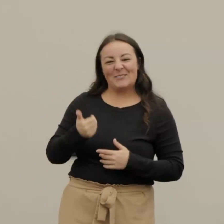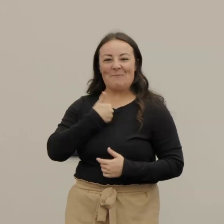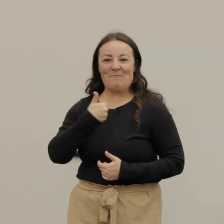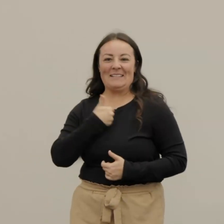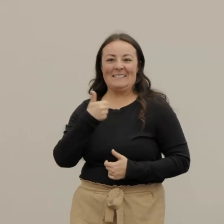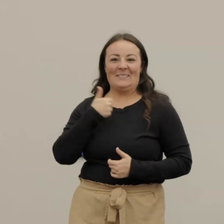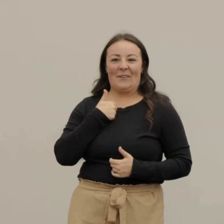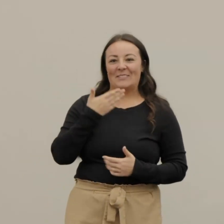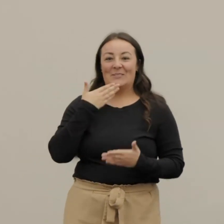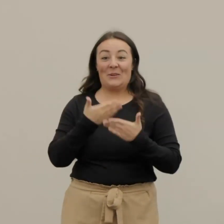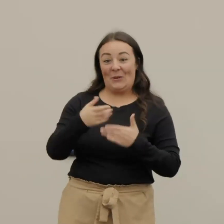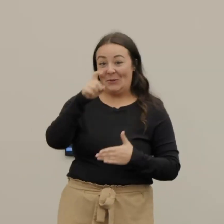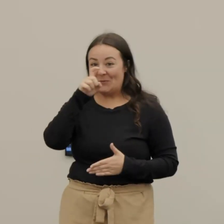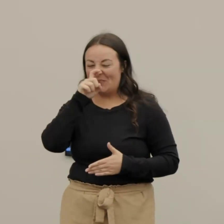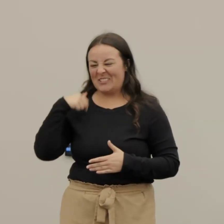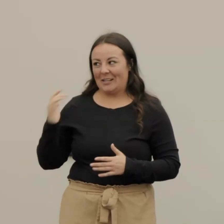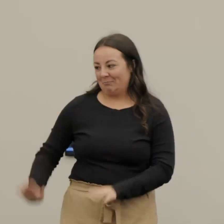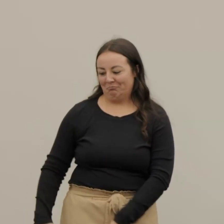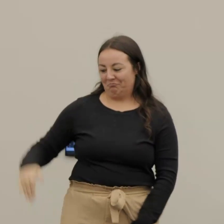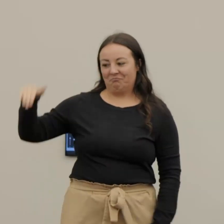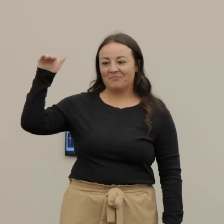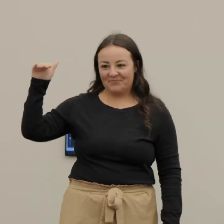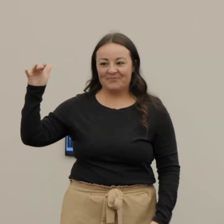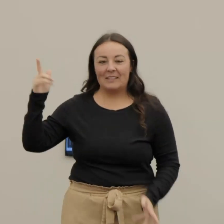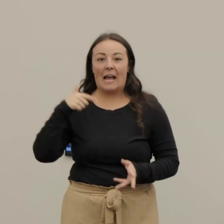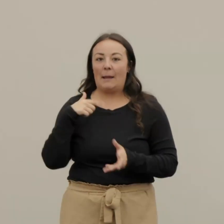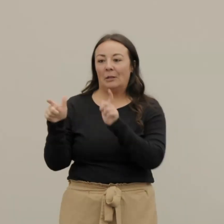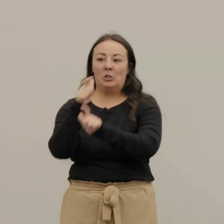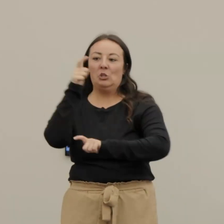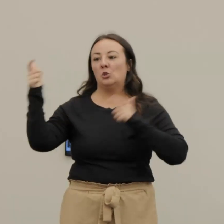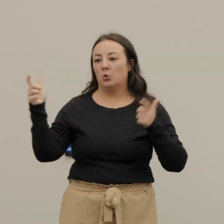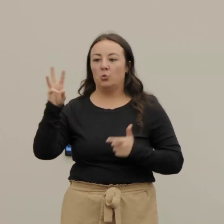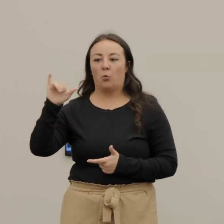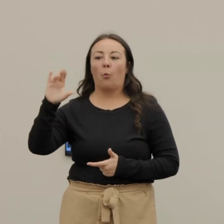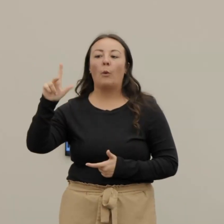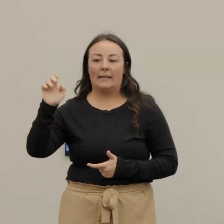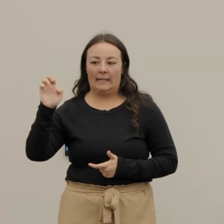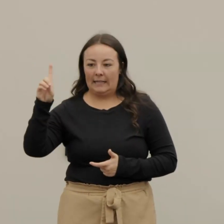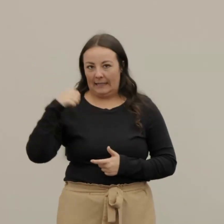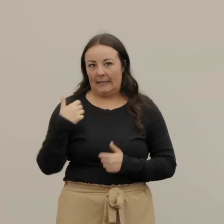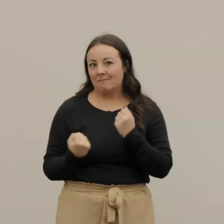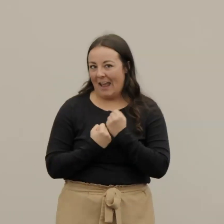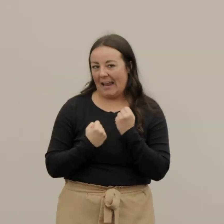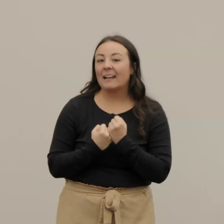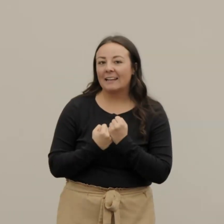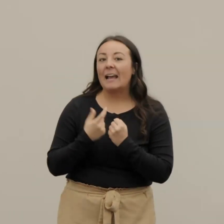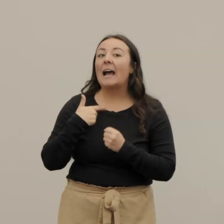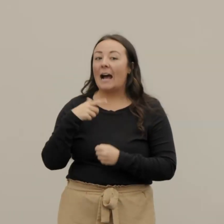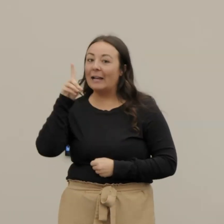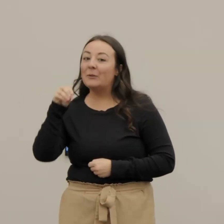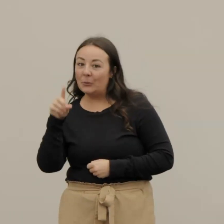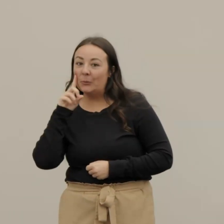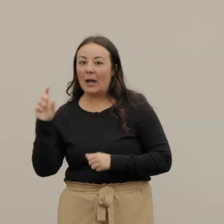was a little girl. I am a huge Wicked fan. And so just so you know, I do identify